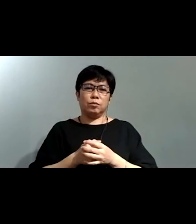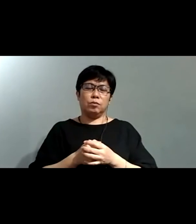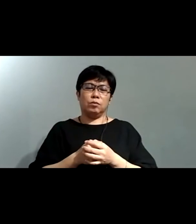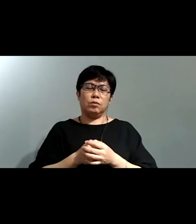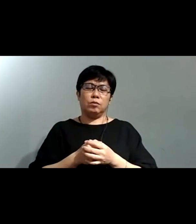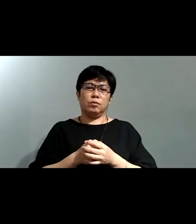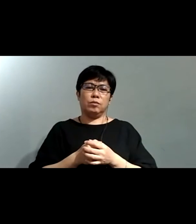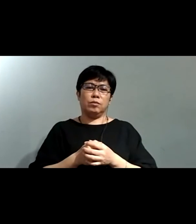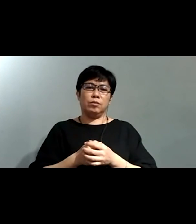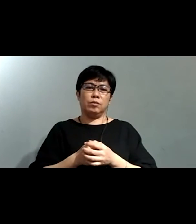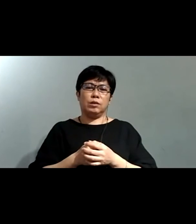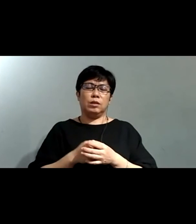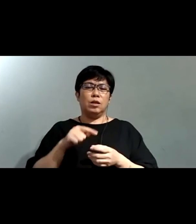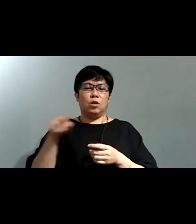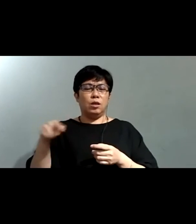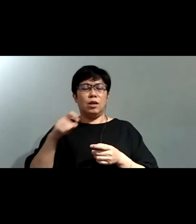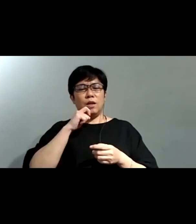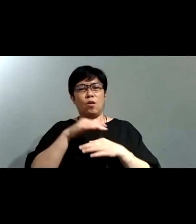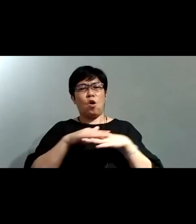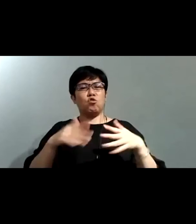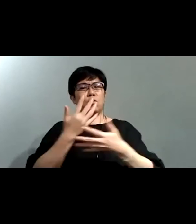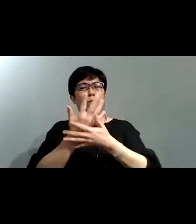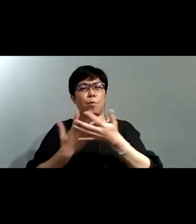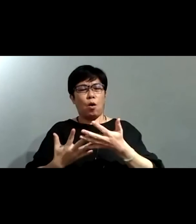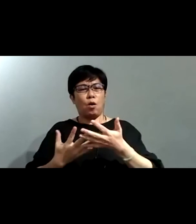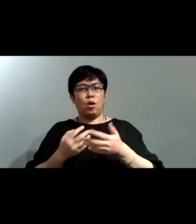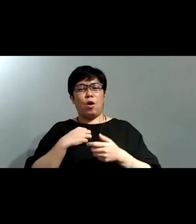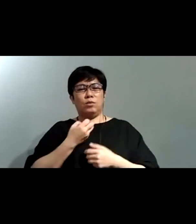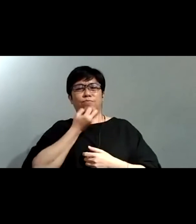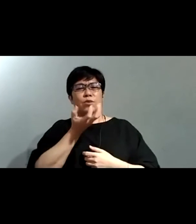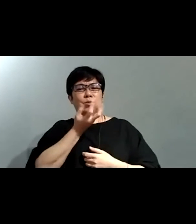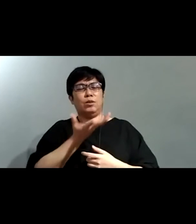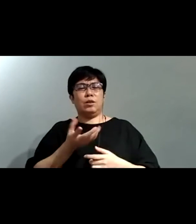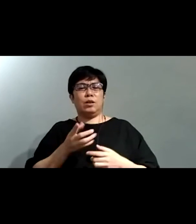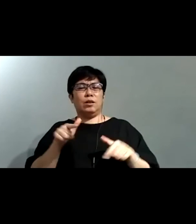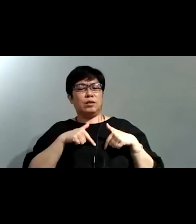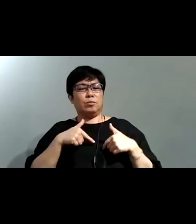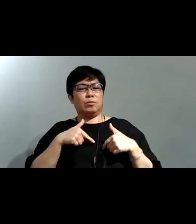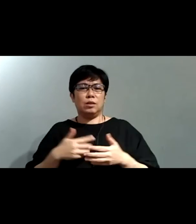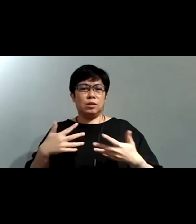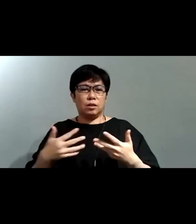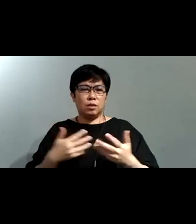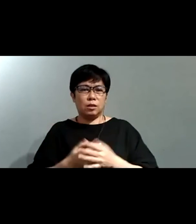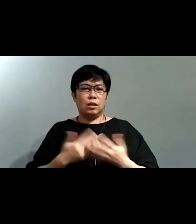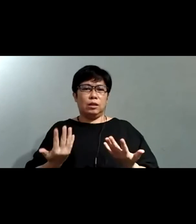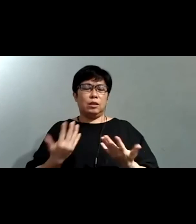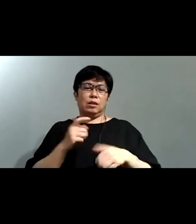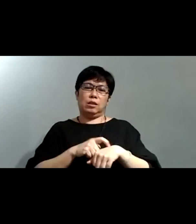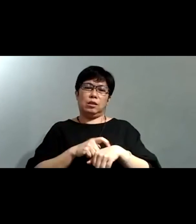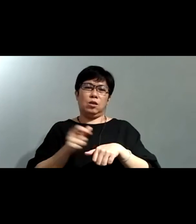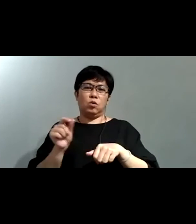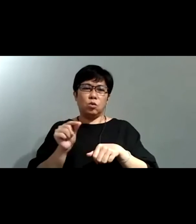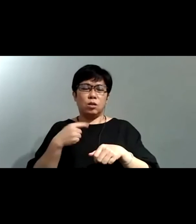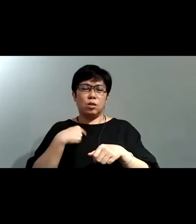the society. So I have to rush. And lastly, I would say that for us, the